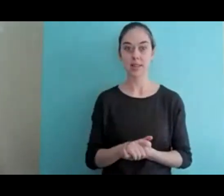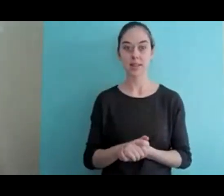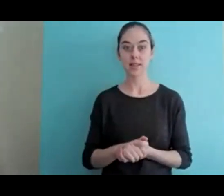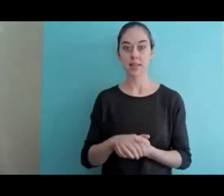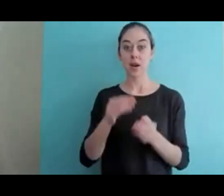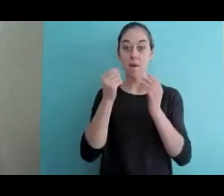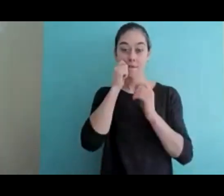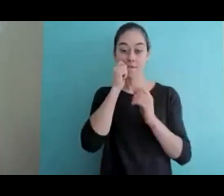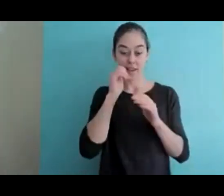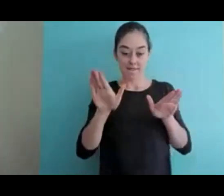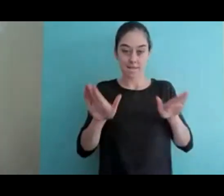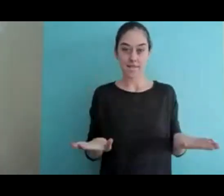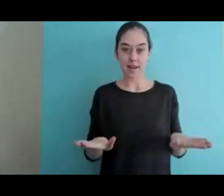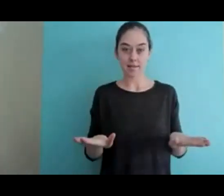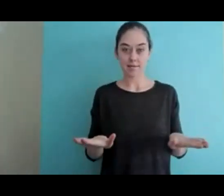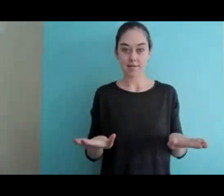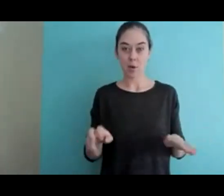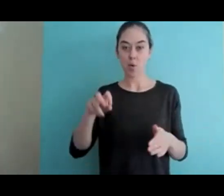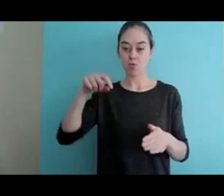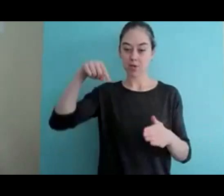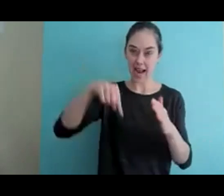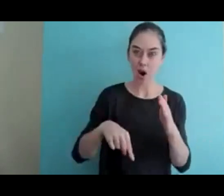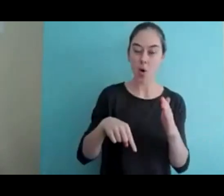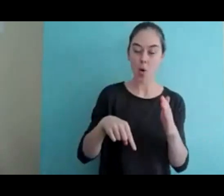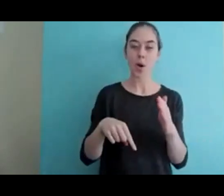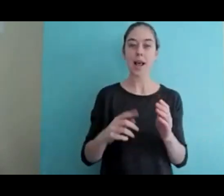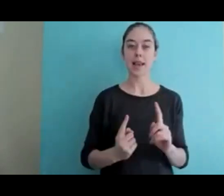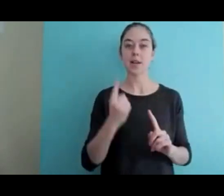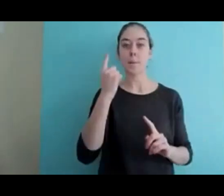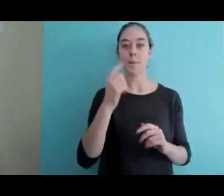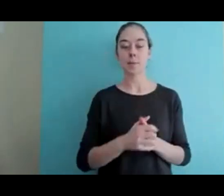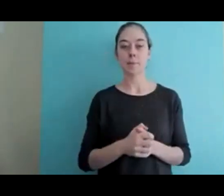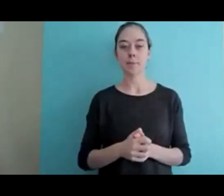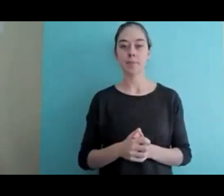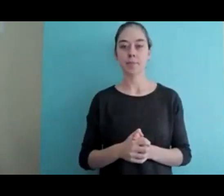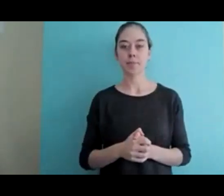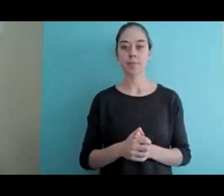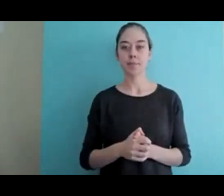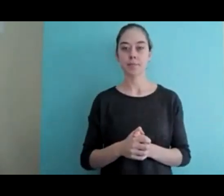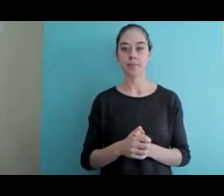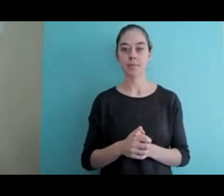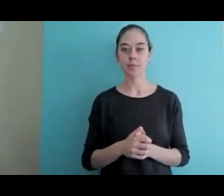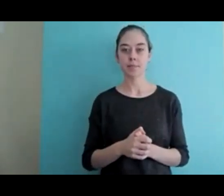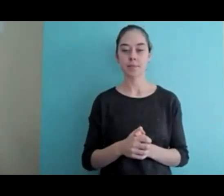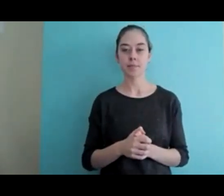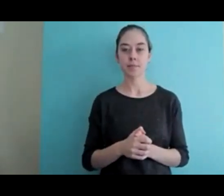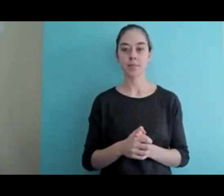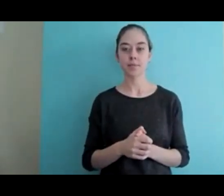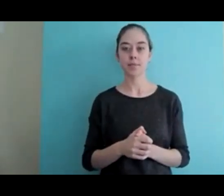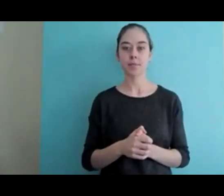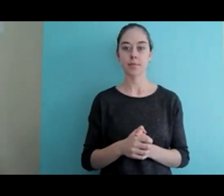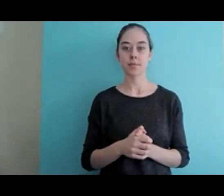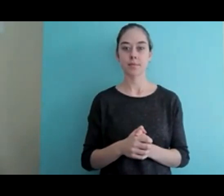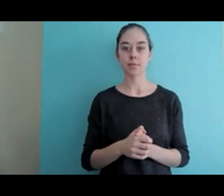Feet flat. Sit right down and stand with a knee pump. Stand with a knee pump. Down,